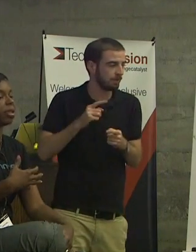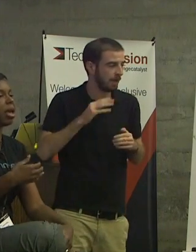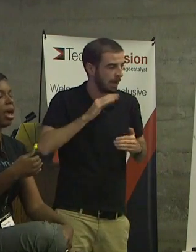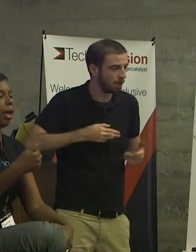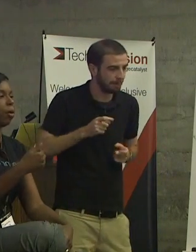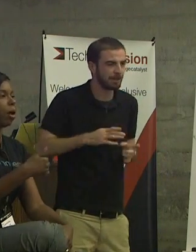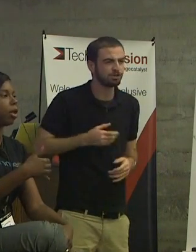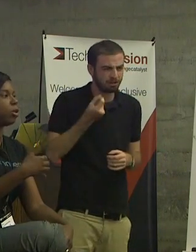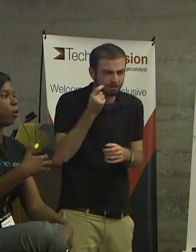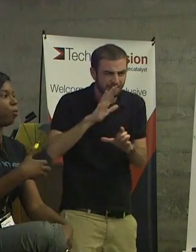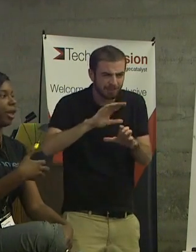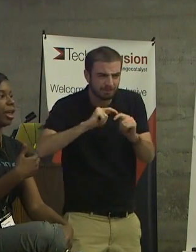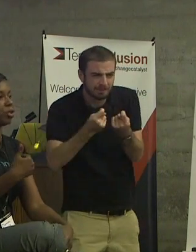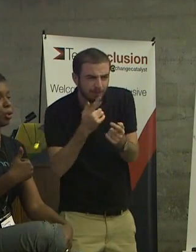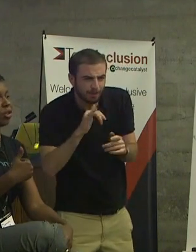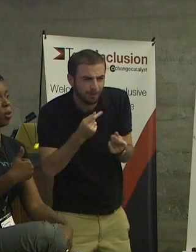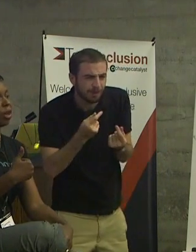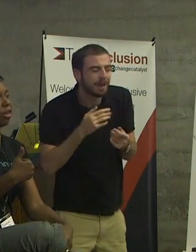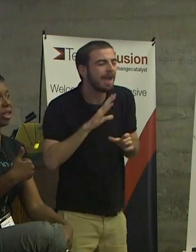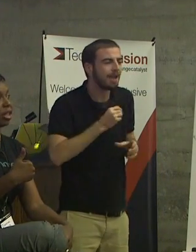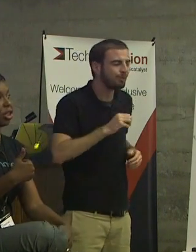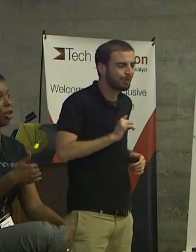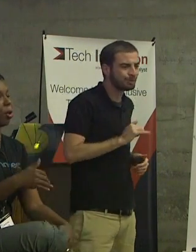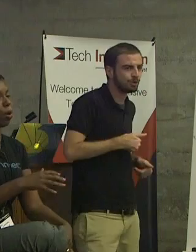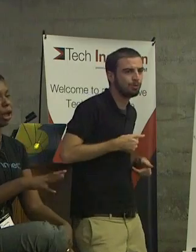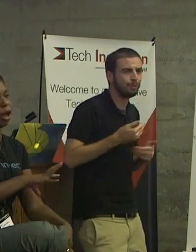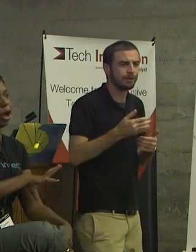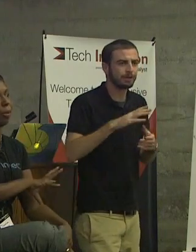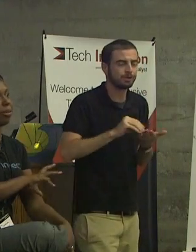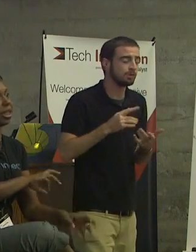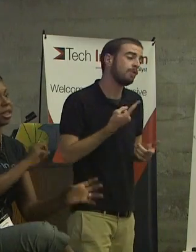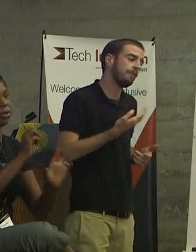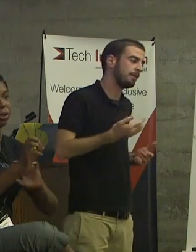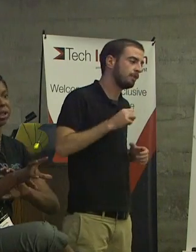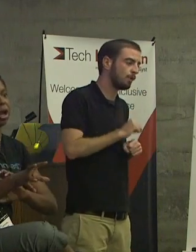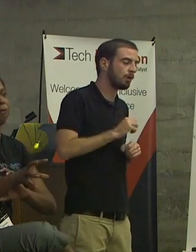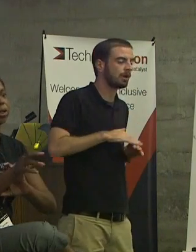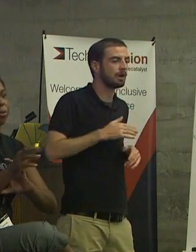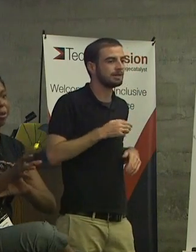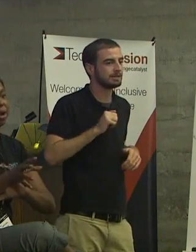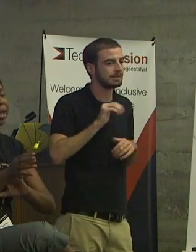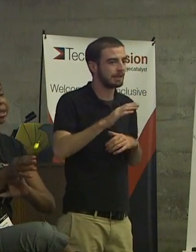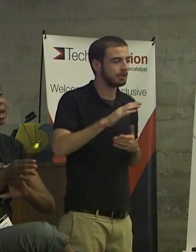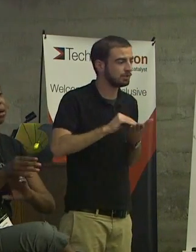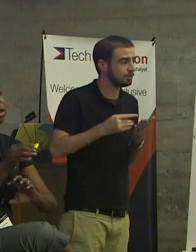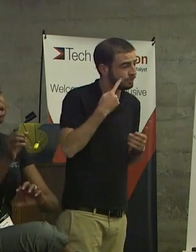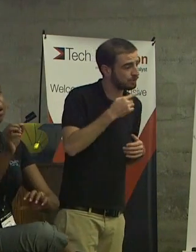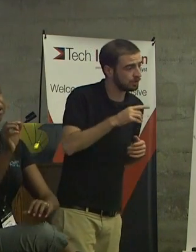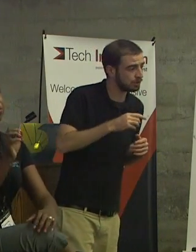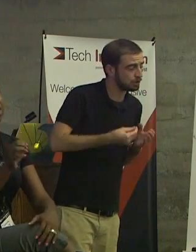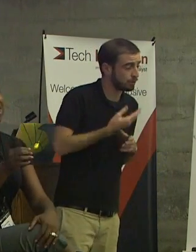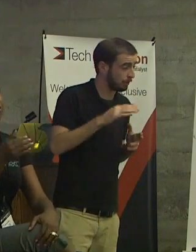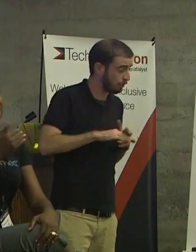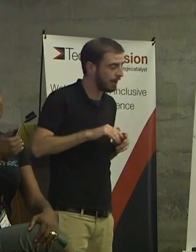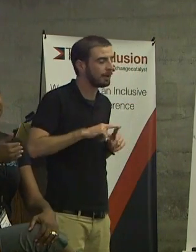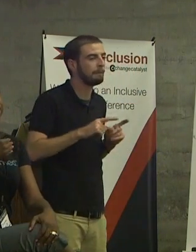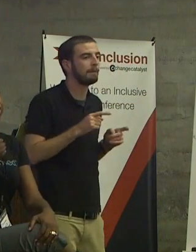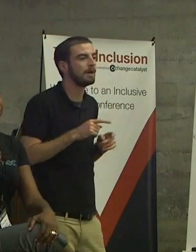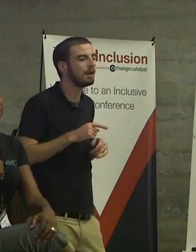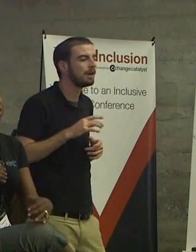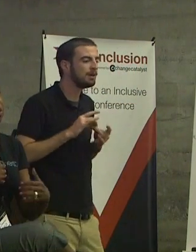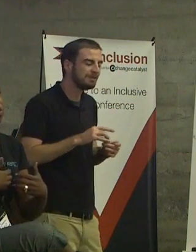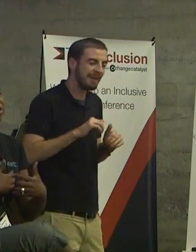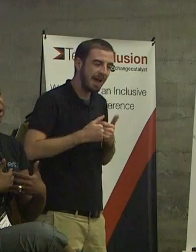the teams. And we're also bringing students. So one of the things this year we're working on, sending some students out for spring break, et cetera. But around how